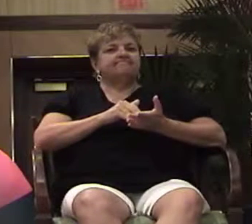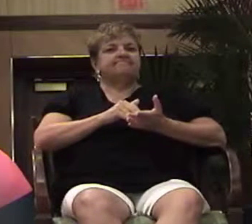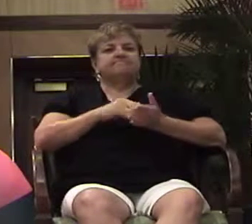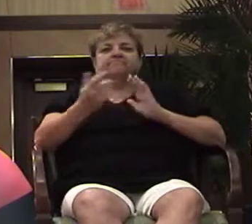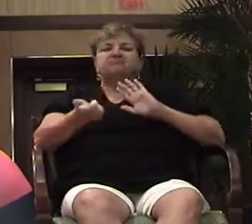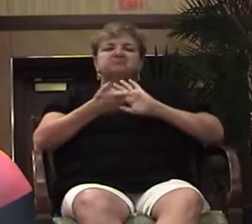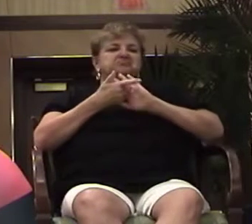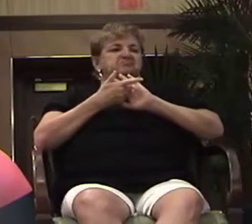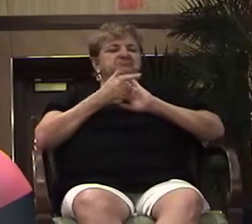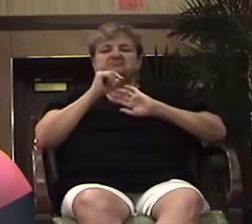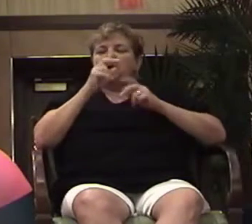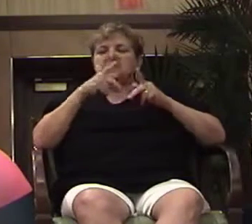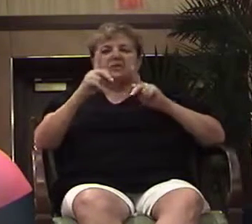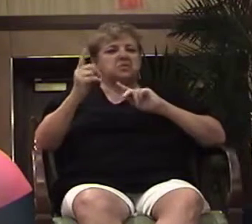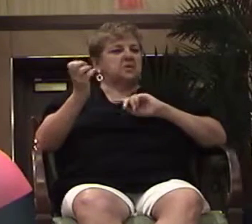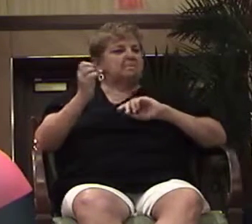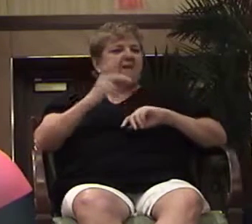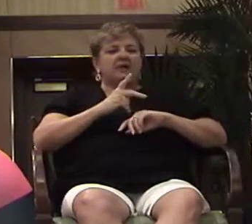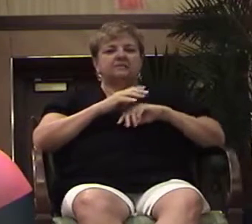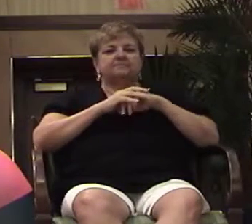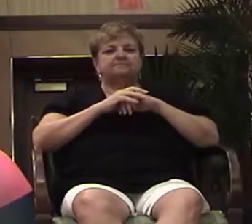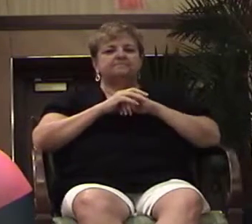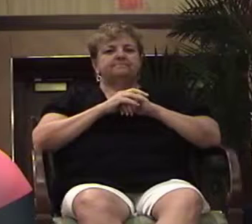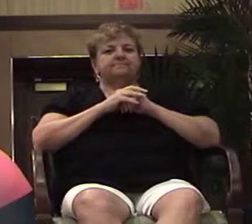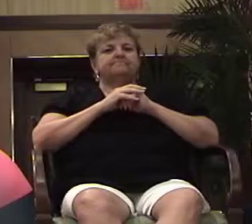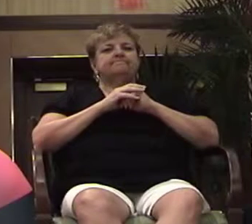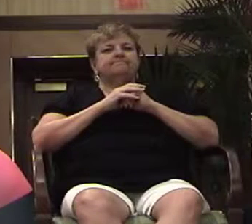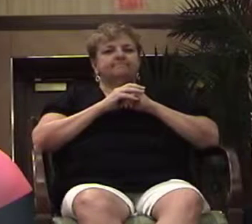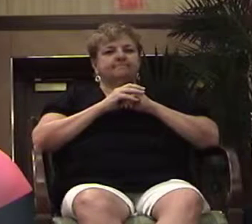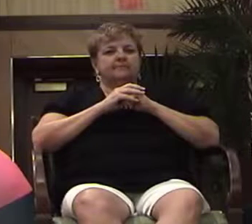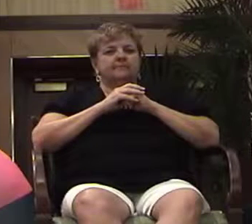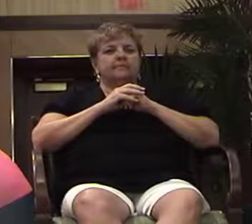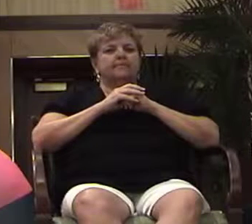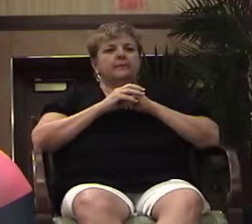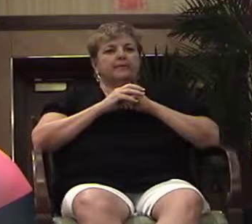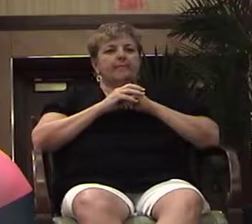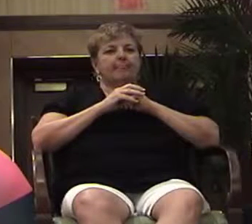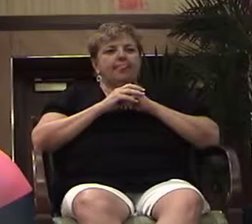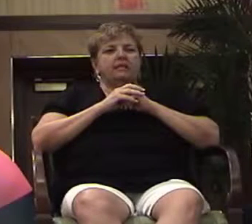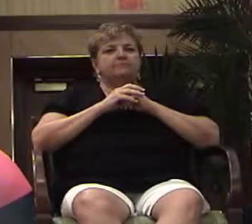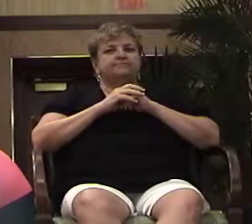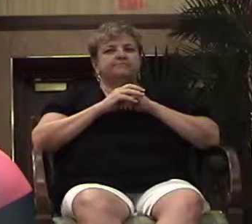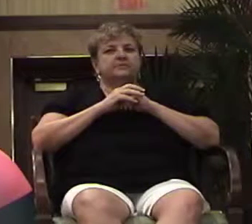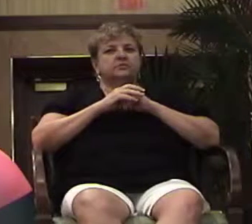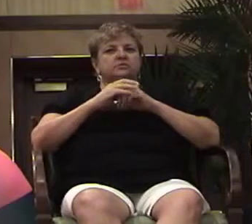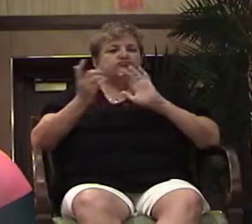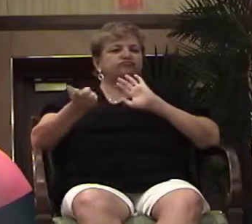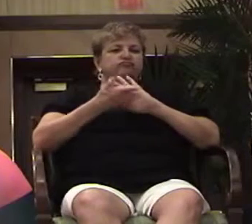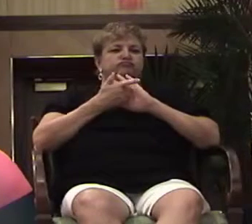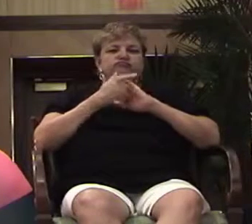back to our home. There was a restraining order against him.